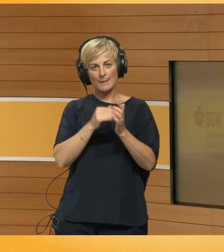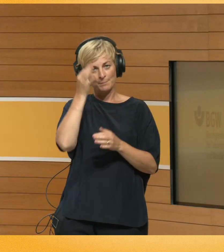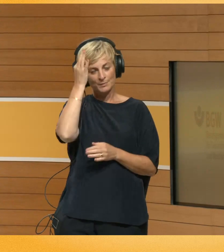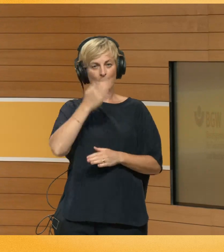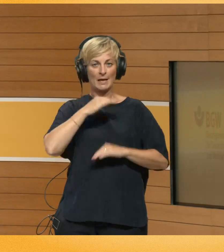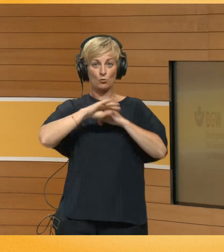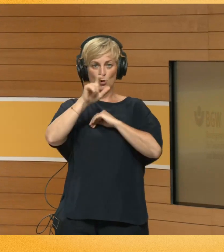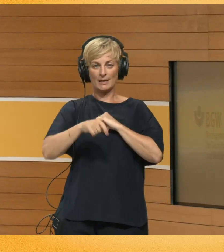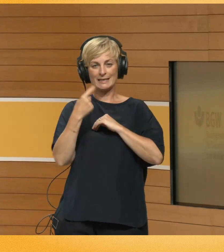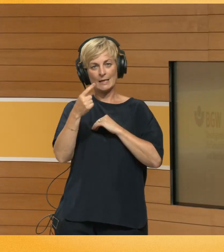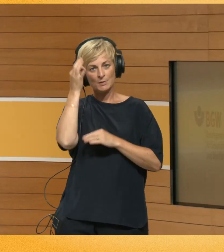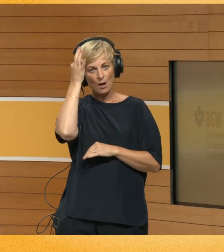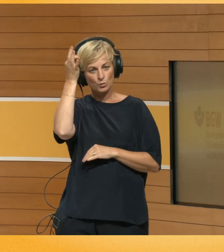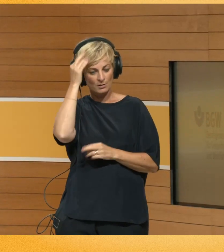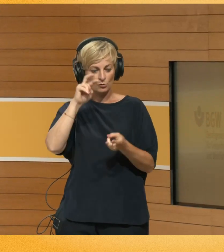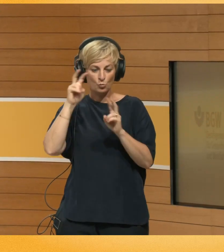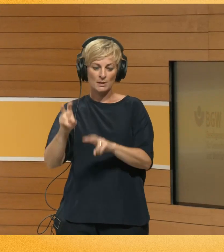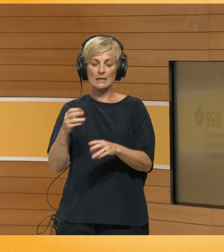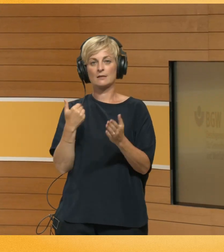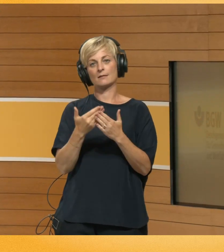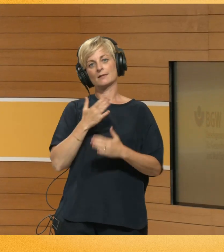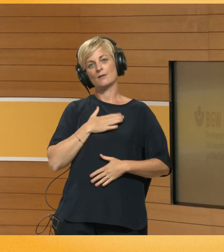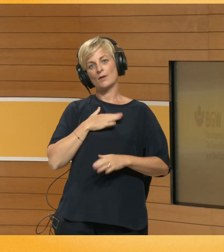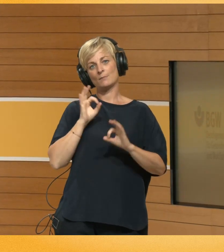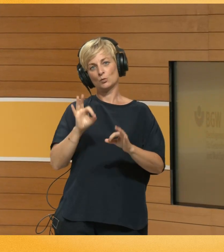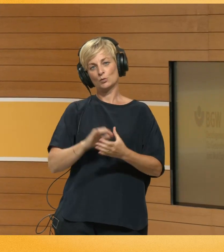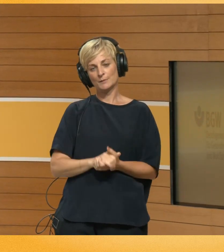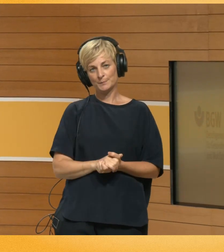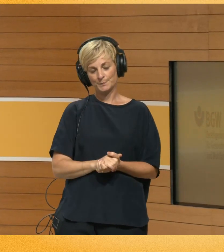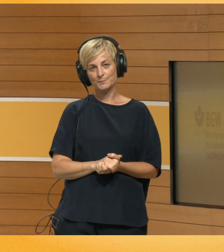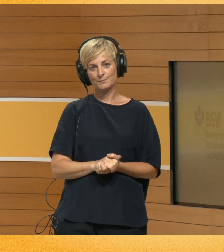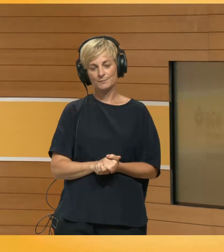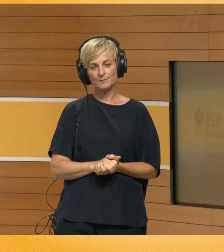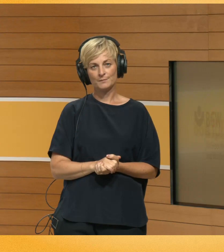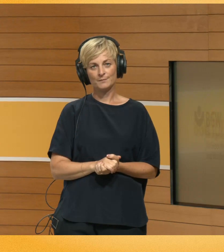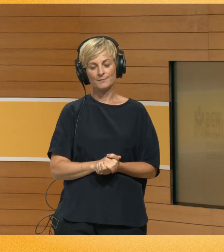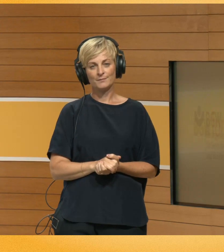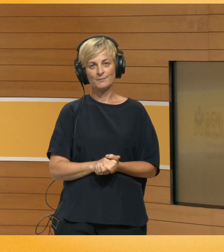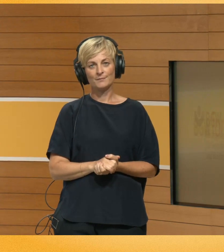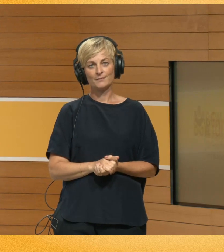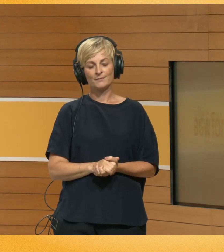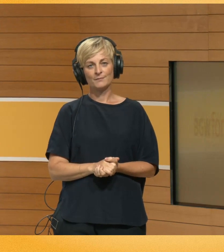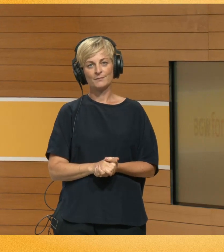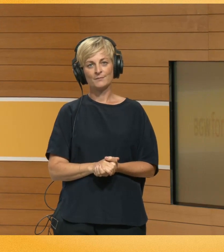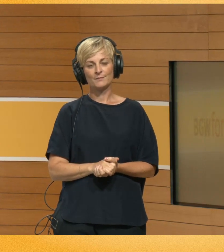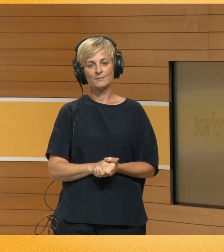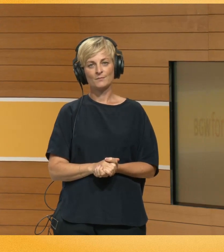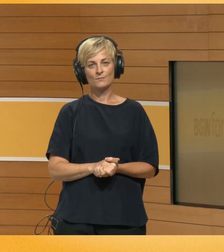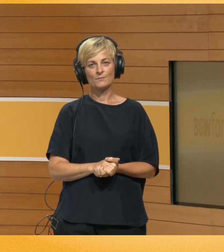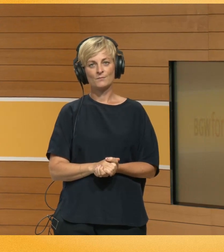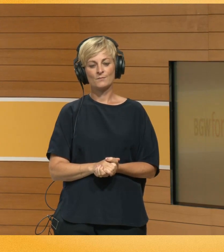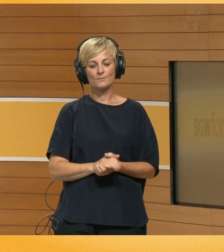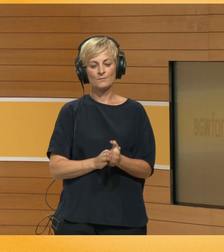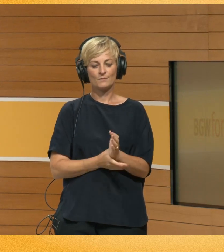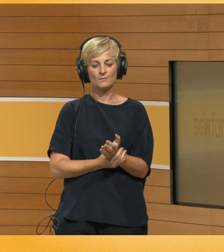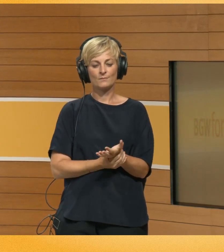it was pretty good, and when it comes to how you facilitate the going